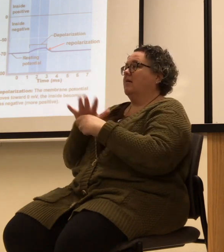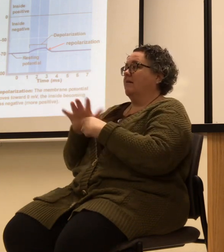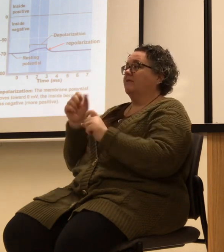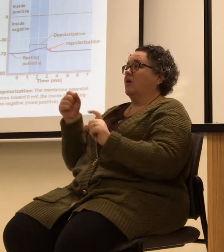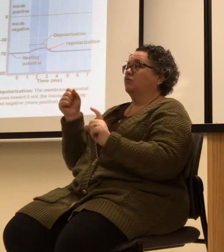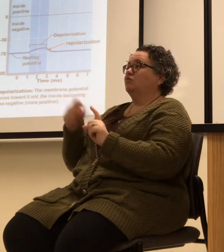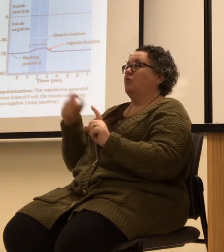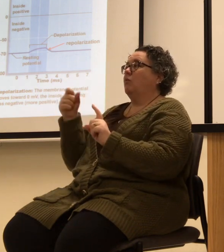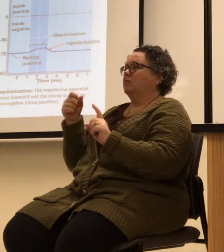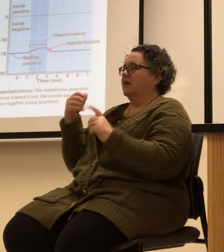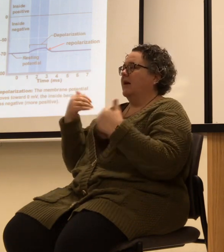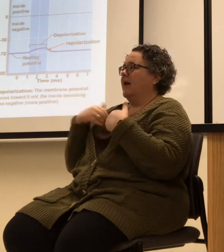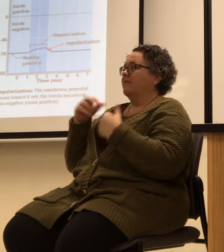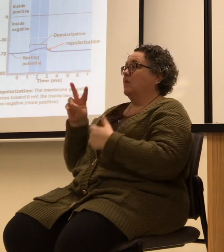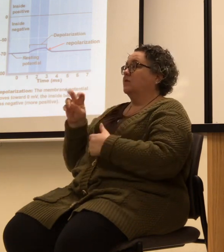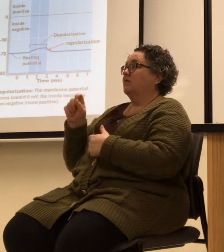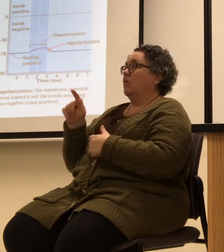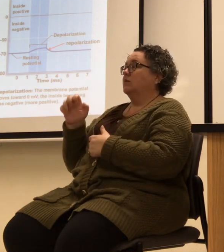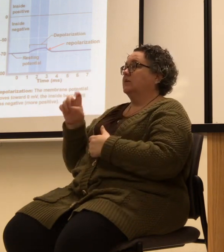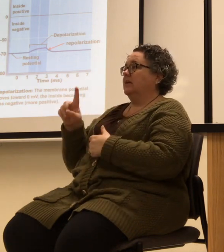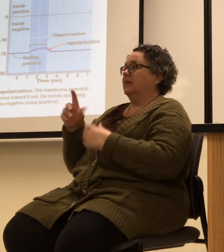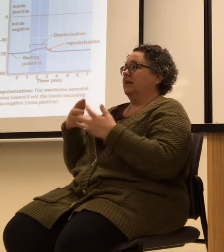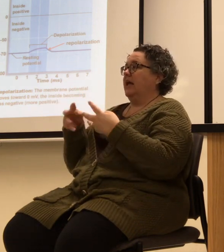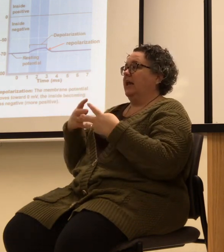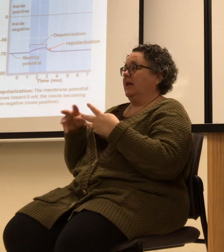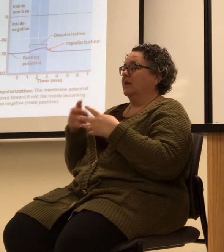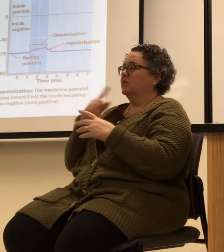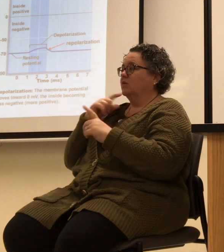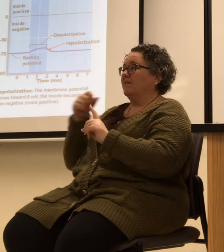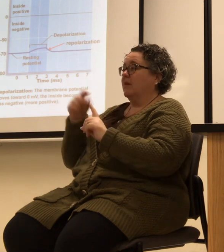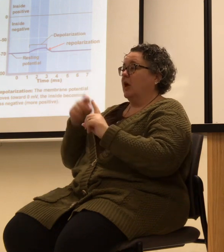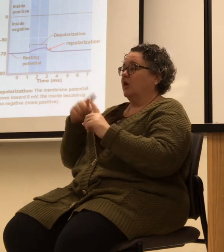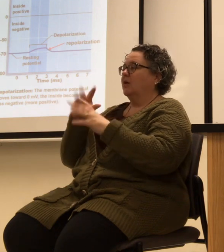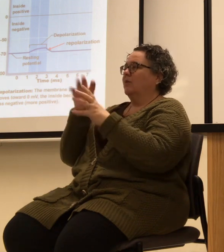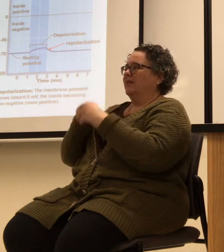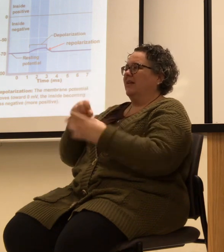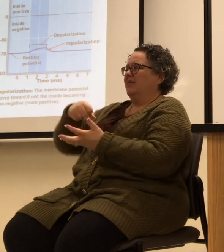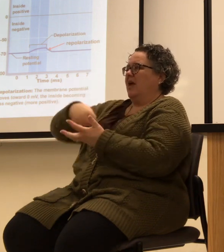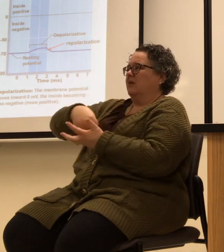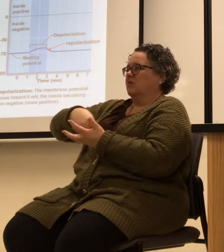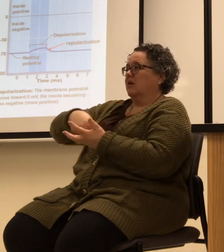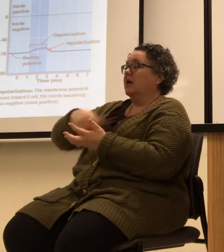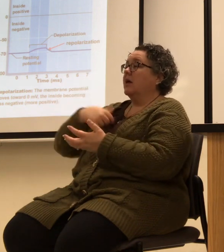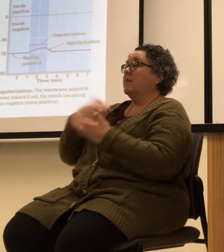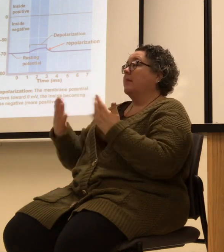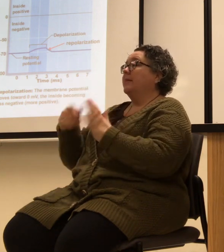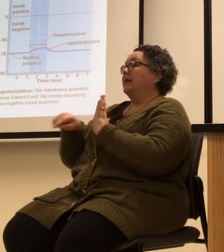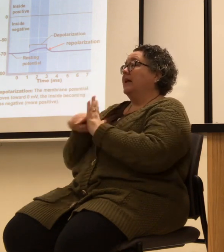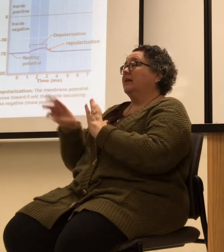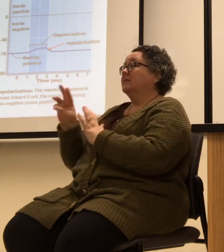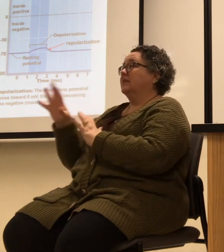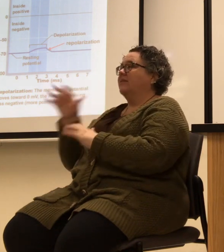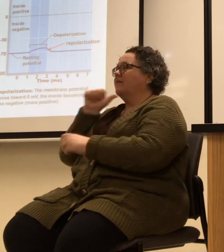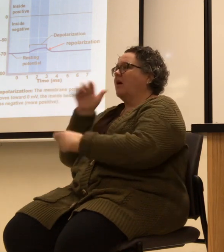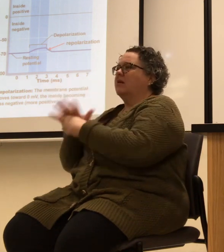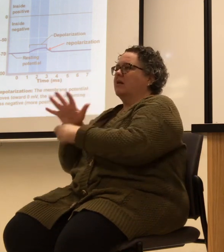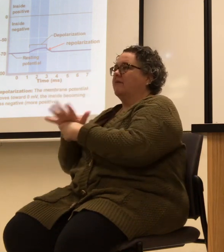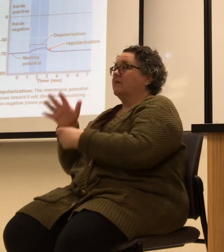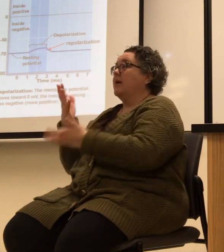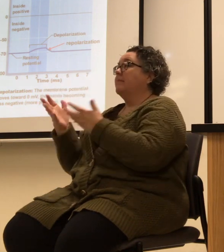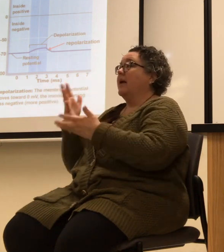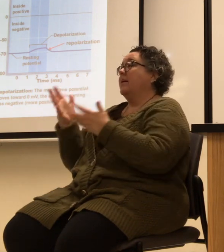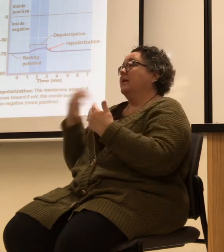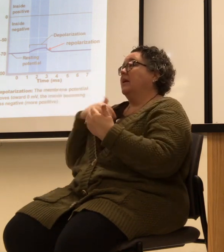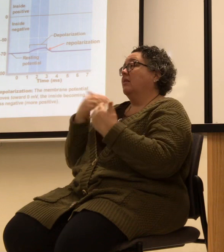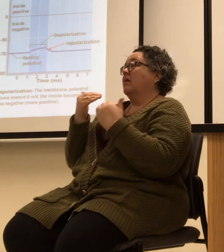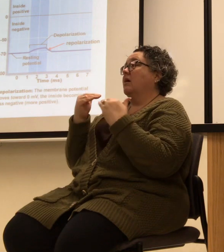so you can get those voltage-gated channels to fire in the axon hillock. Maybe -65 wasn't enough of a jolt. Maybe the threshold